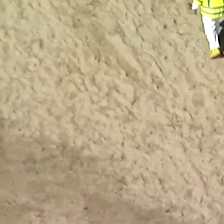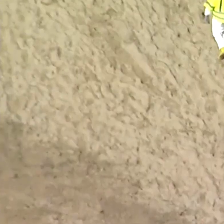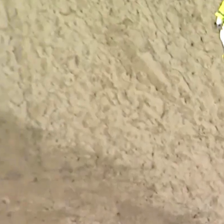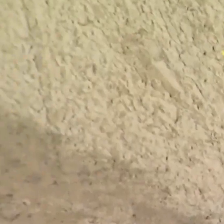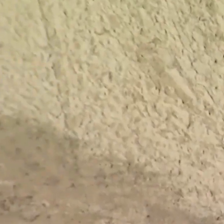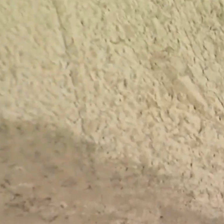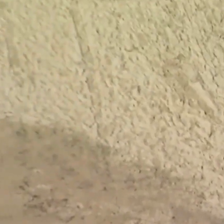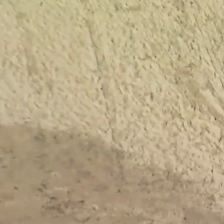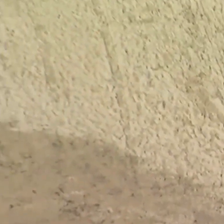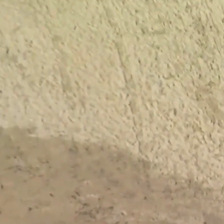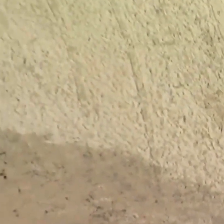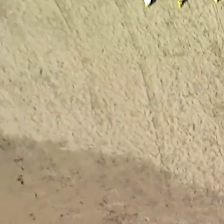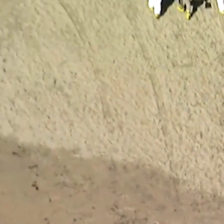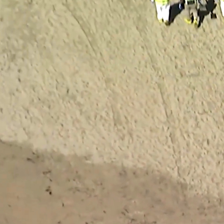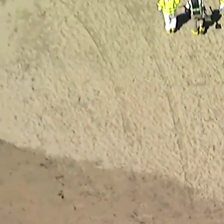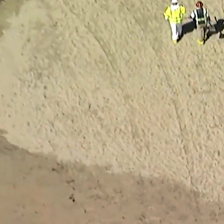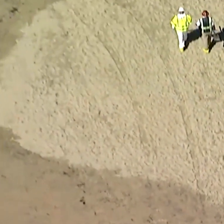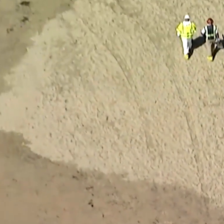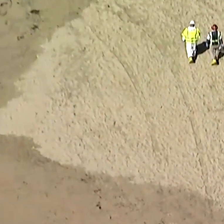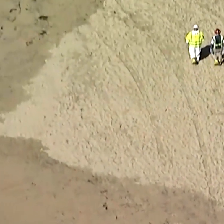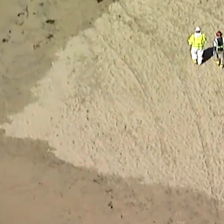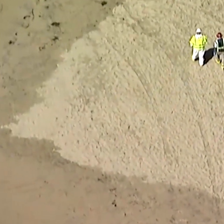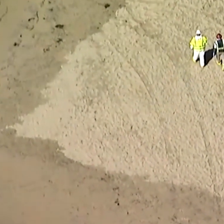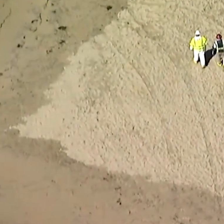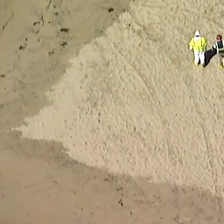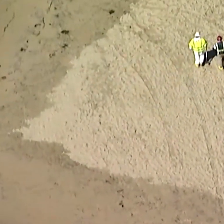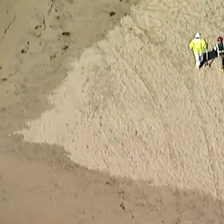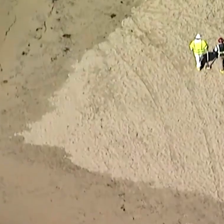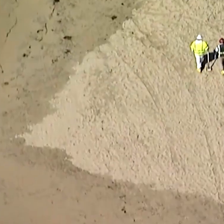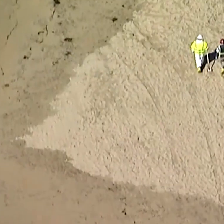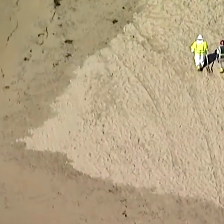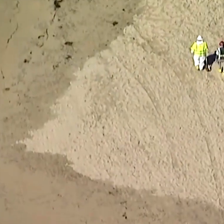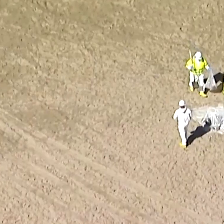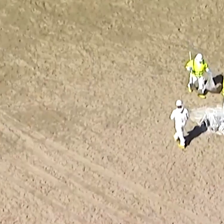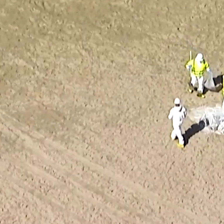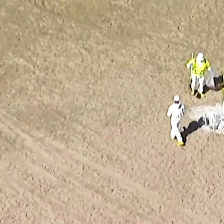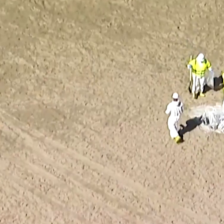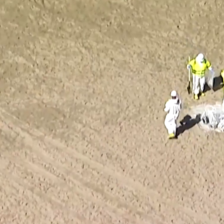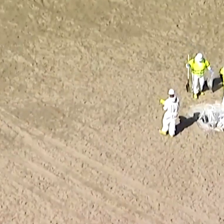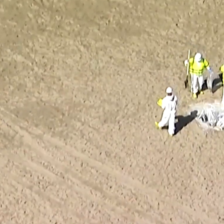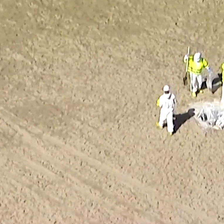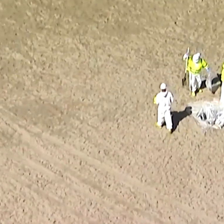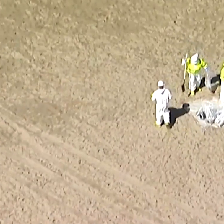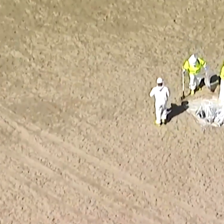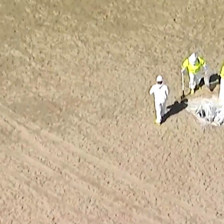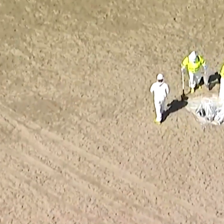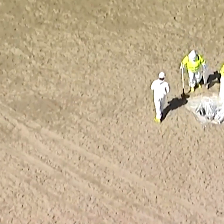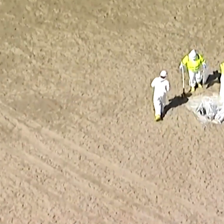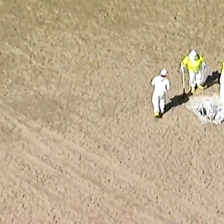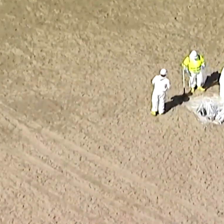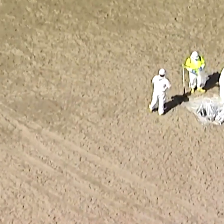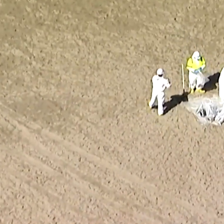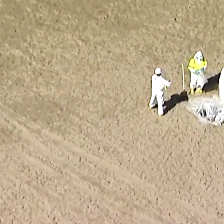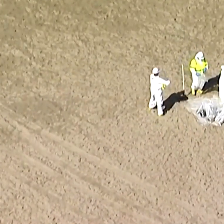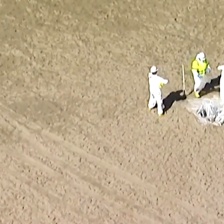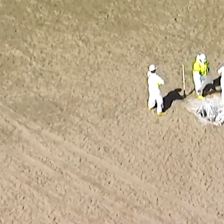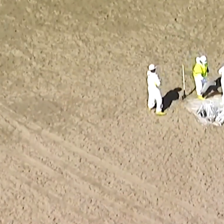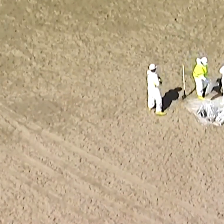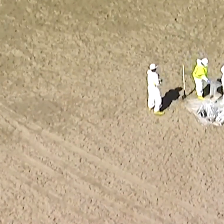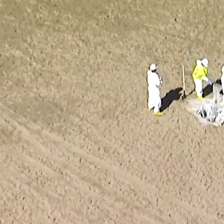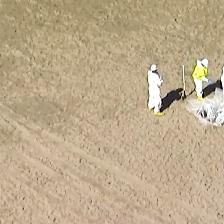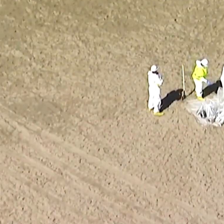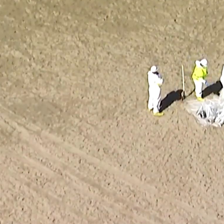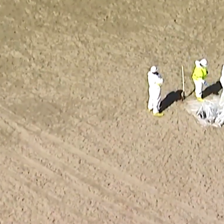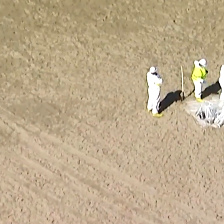was. I'm not here to, you know, speculate about the cause. There will be a full investigation. Obviously